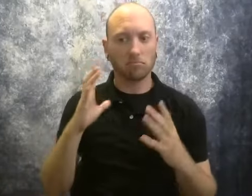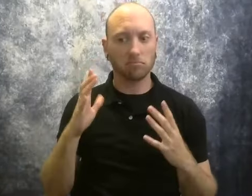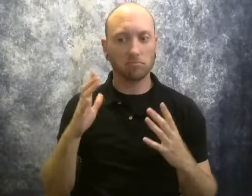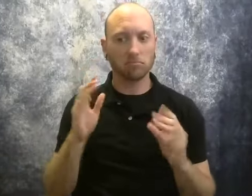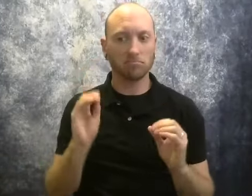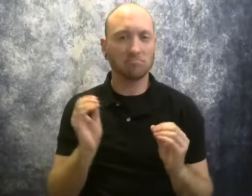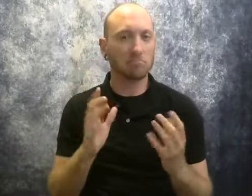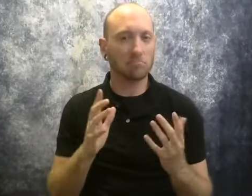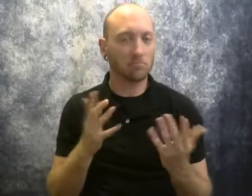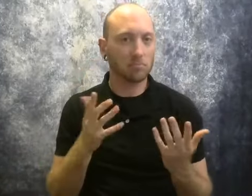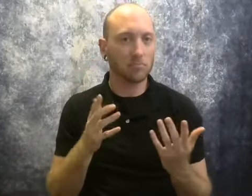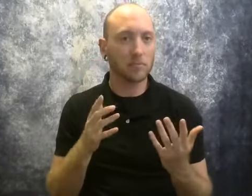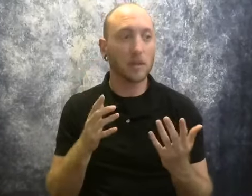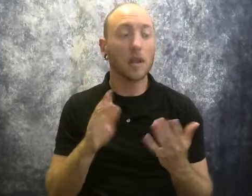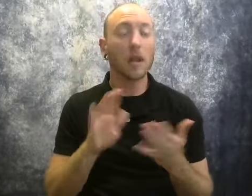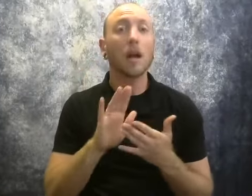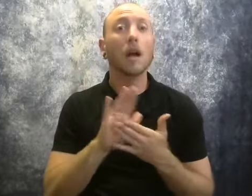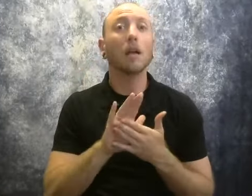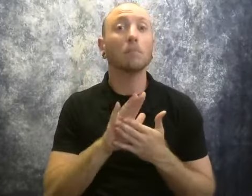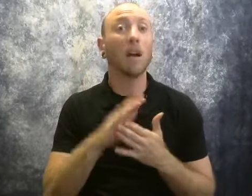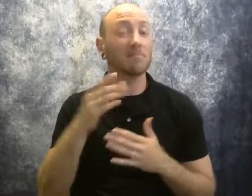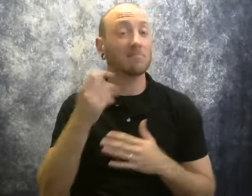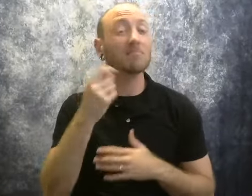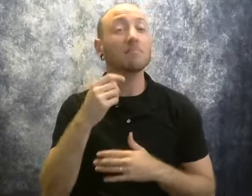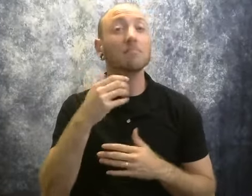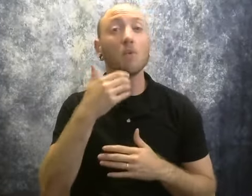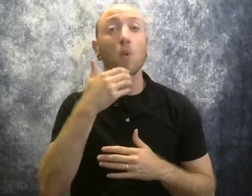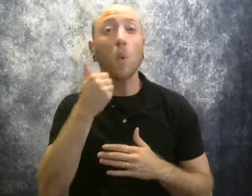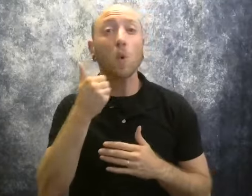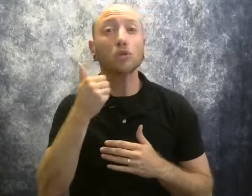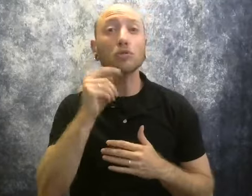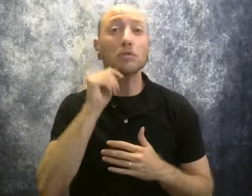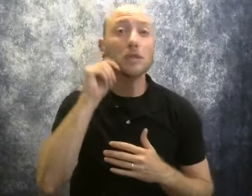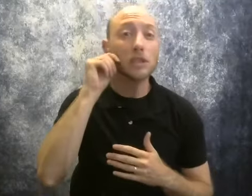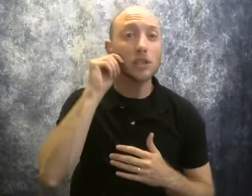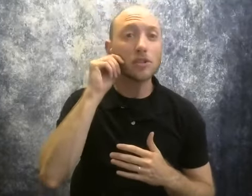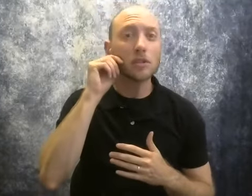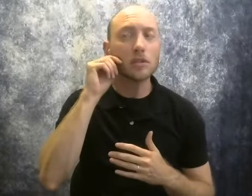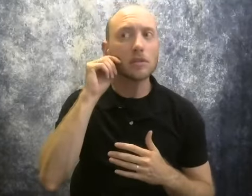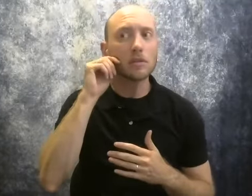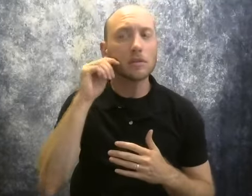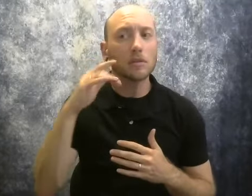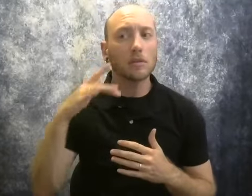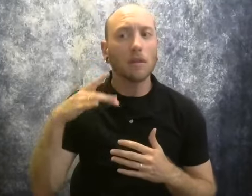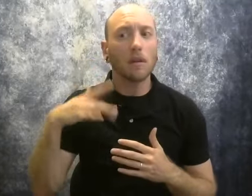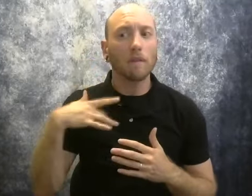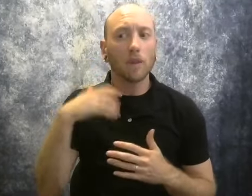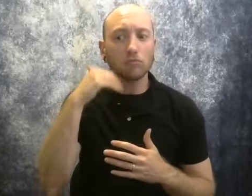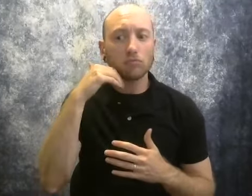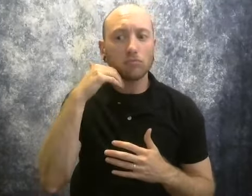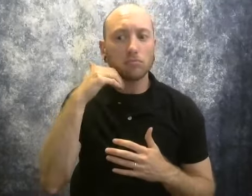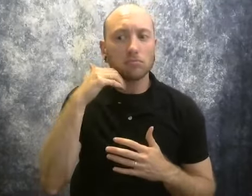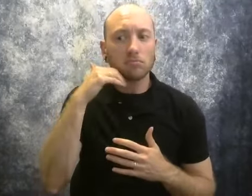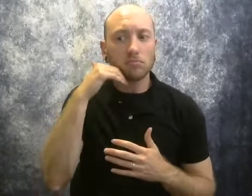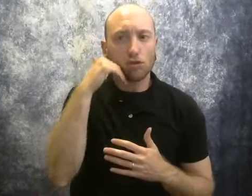And at that time, it was what it was. But certainly as I got into adolescence, a stain